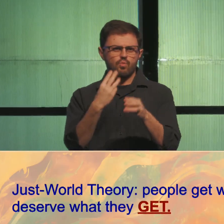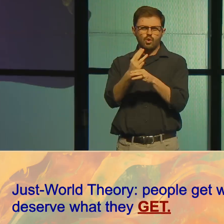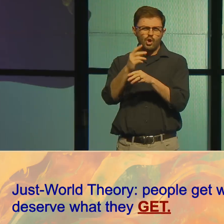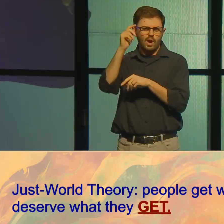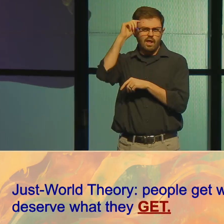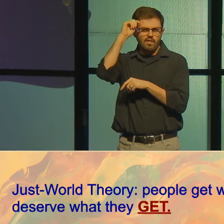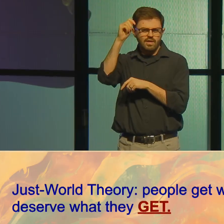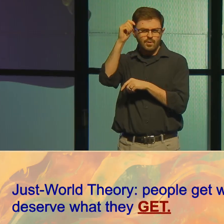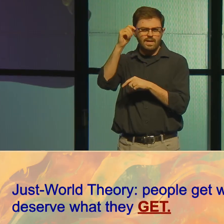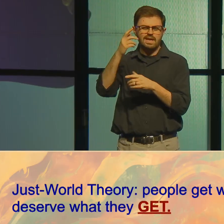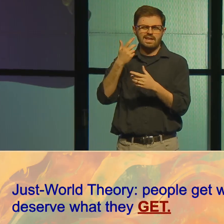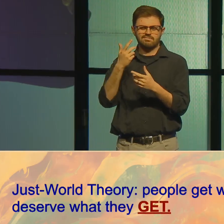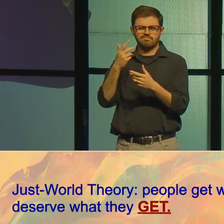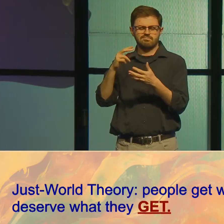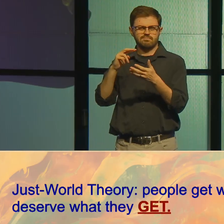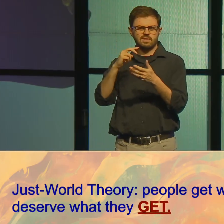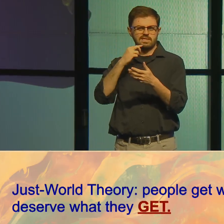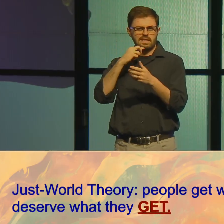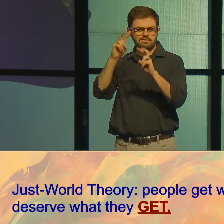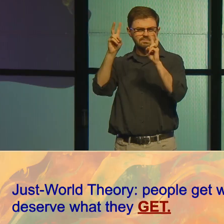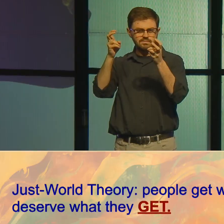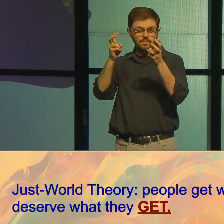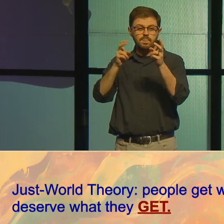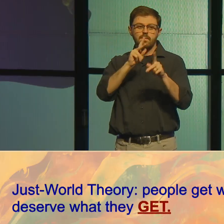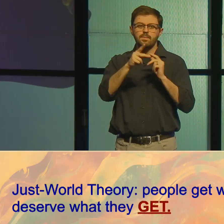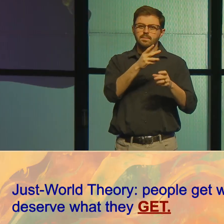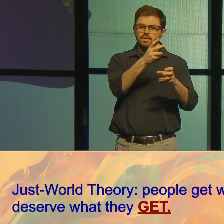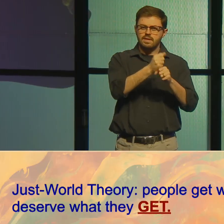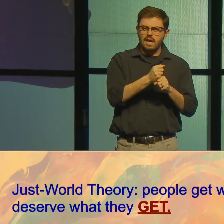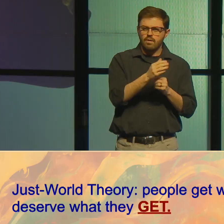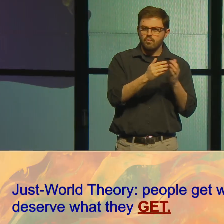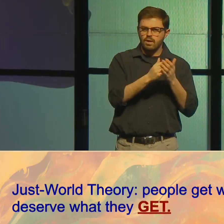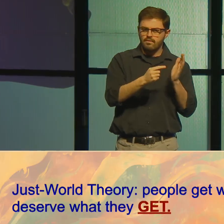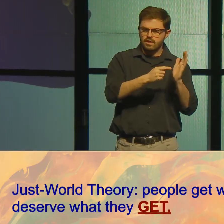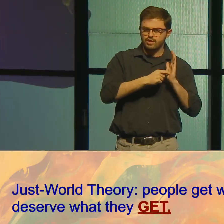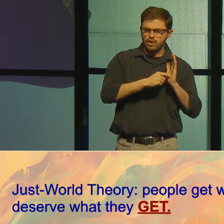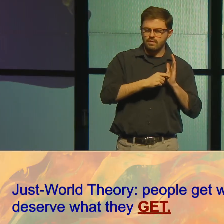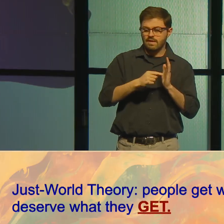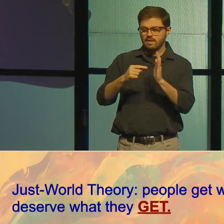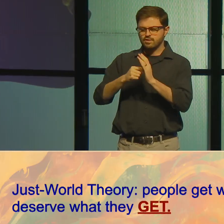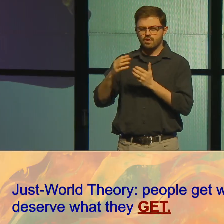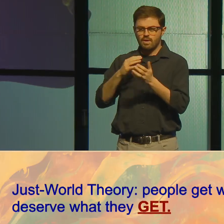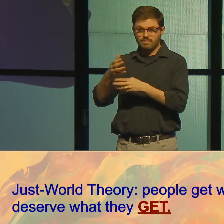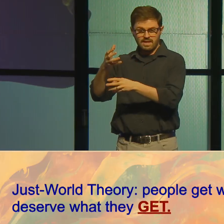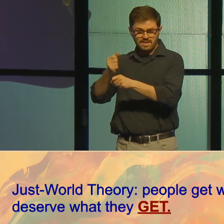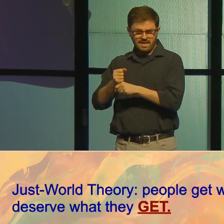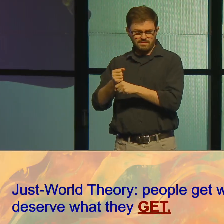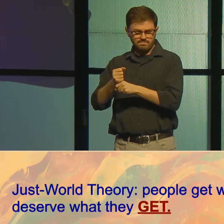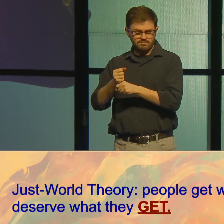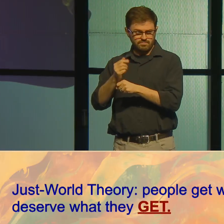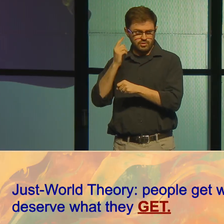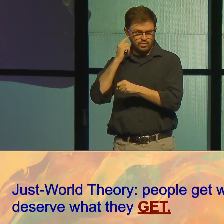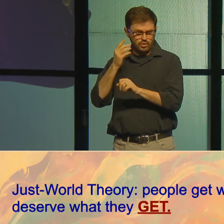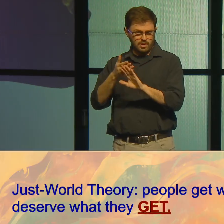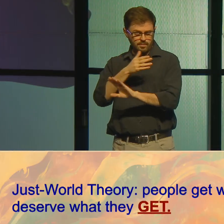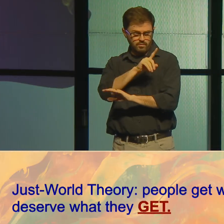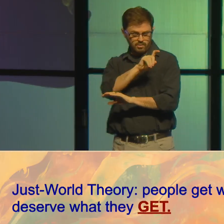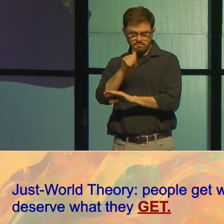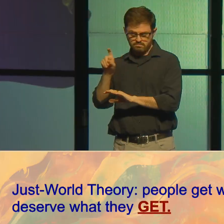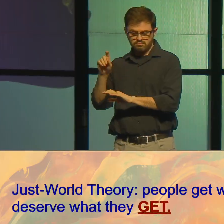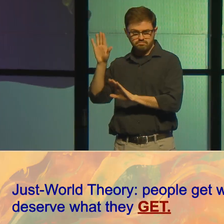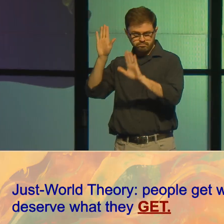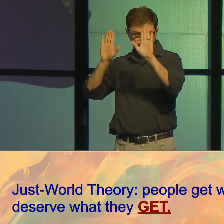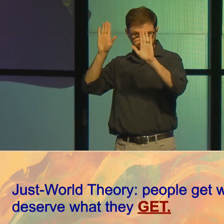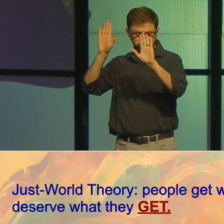world theory says this: people get what they deserve and deserve what they get. How many of you have ever heard anything like that?